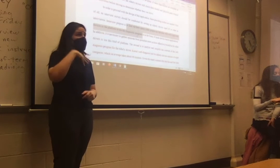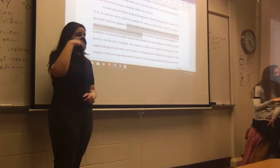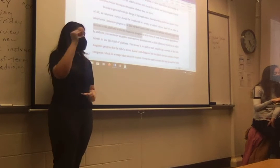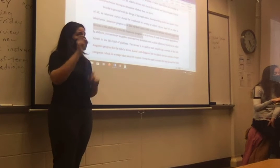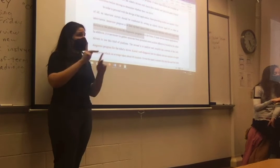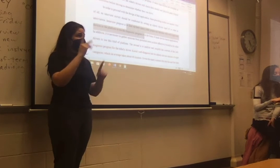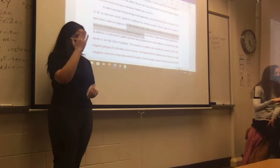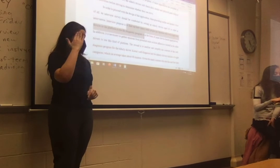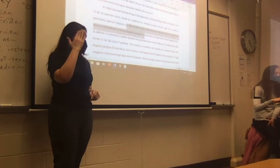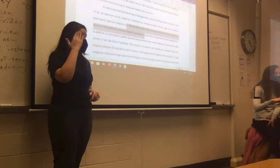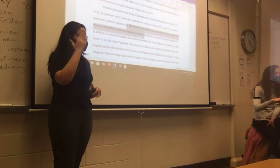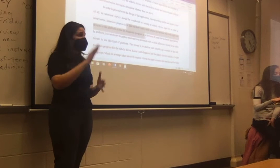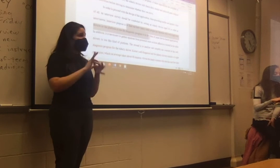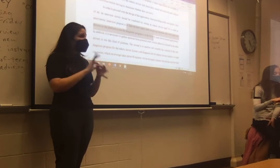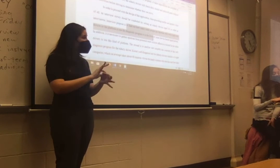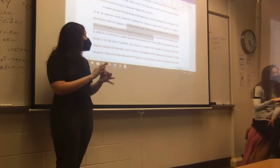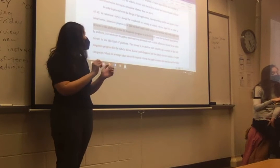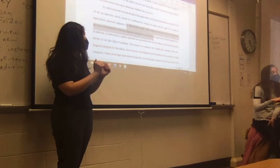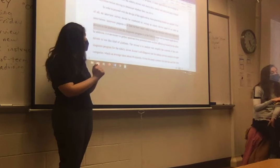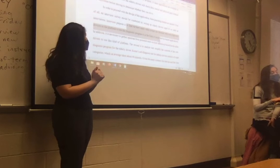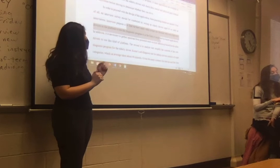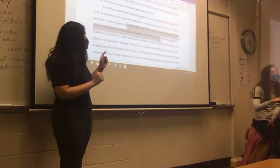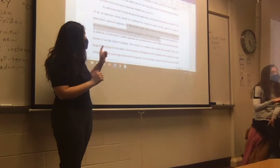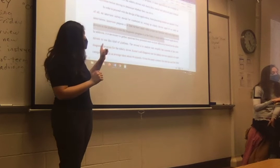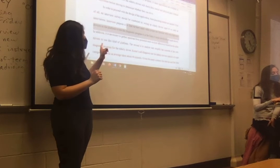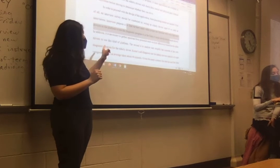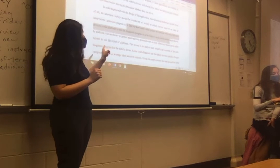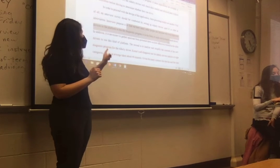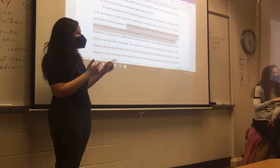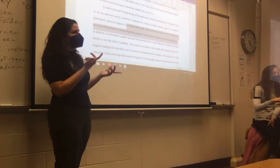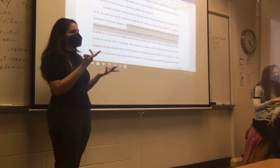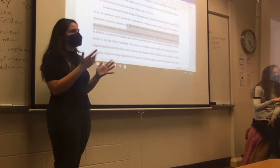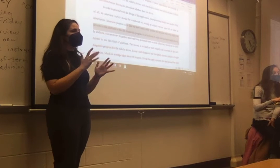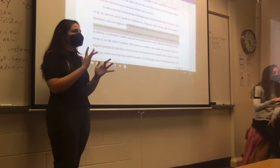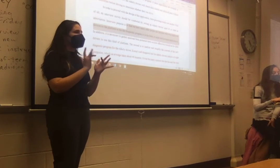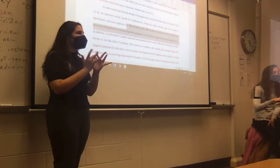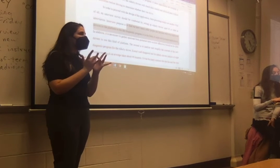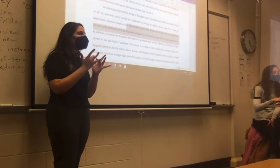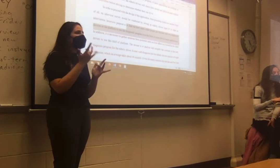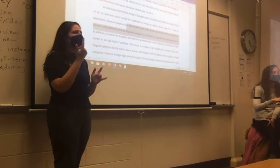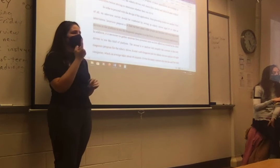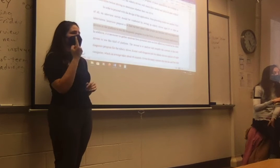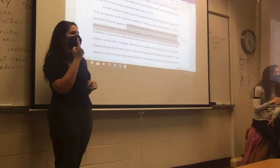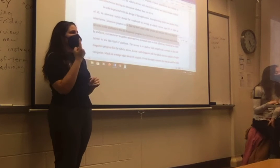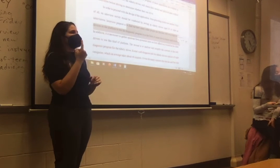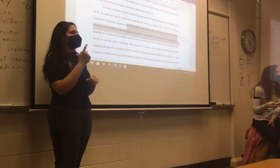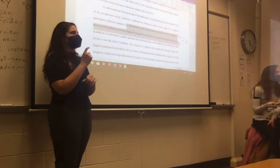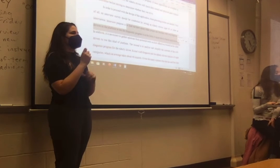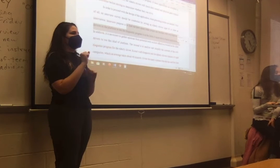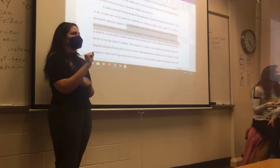with platforms that could be used to include the